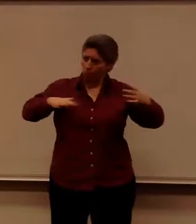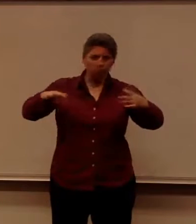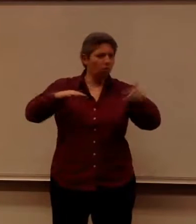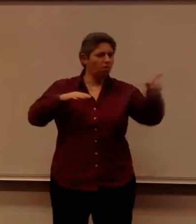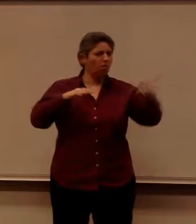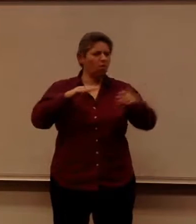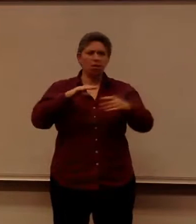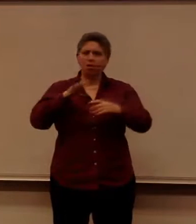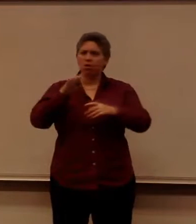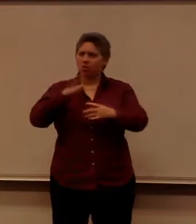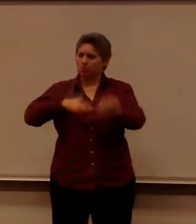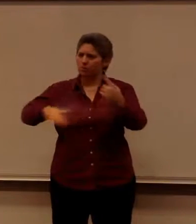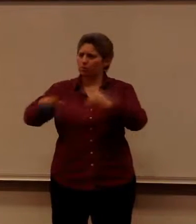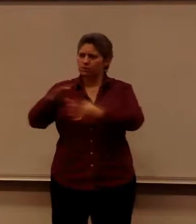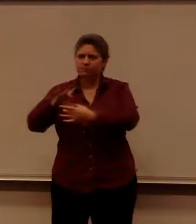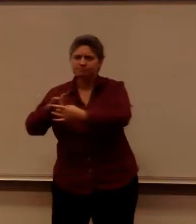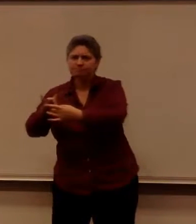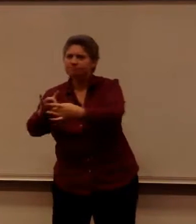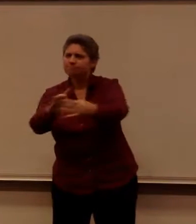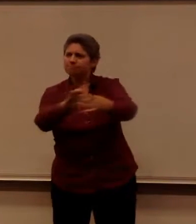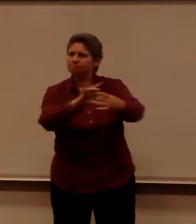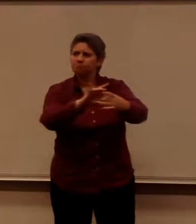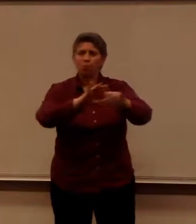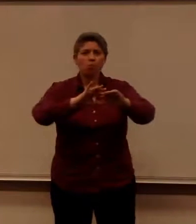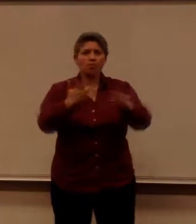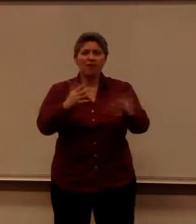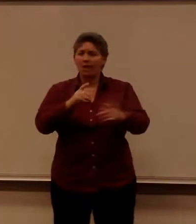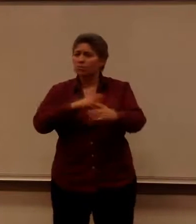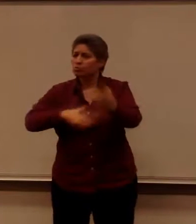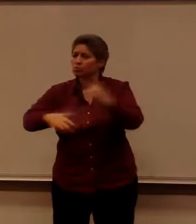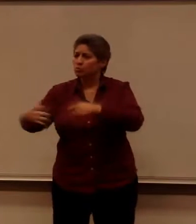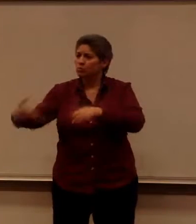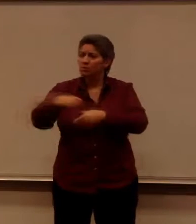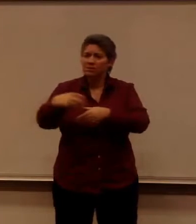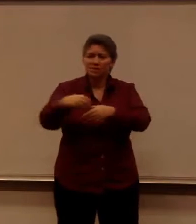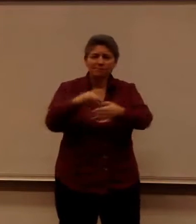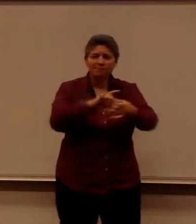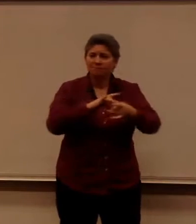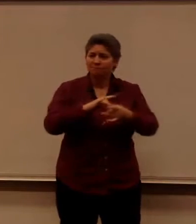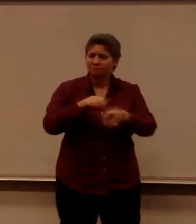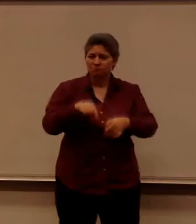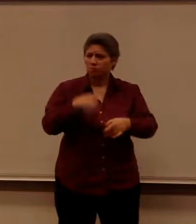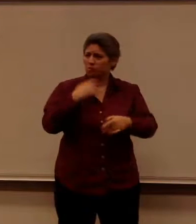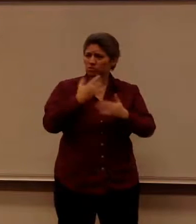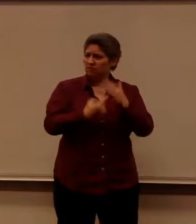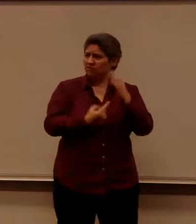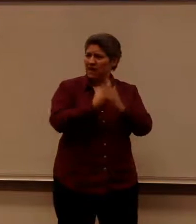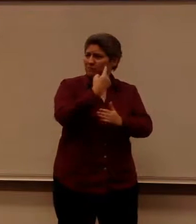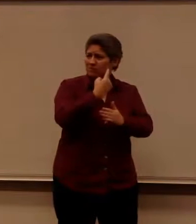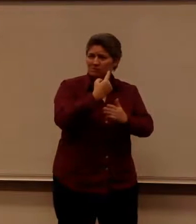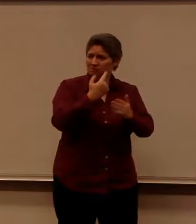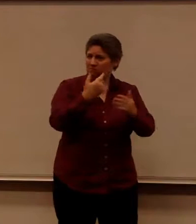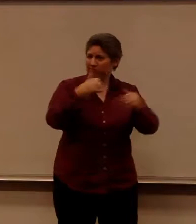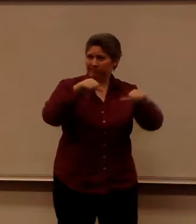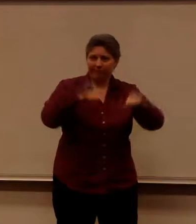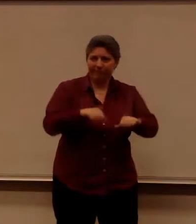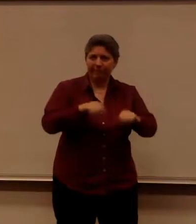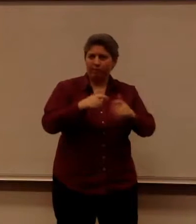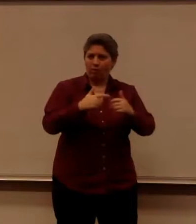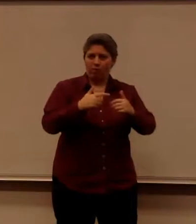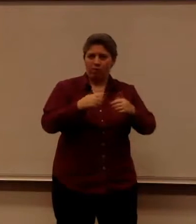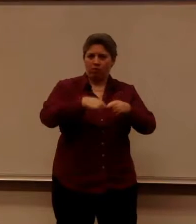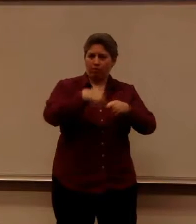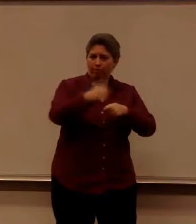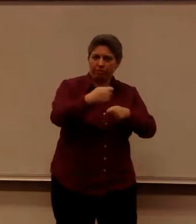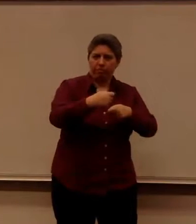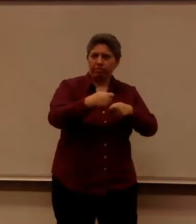know, it's about working with the Scottish Government on that piece. And that community engagement has been huge. Without that involvement of the deaf community, the Act would